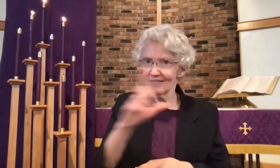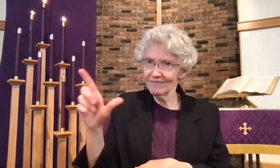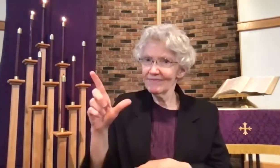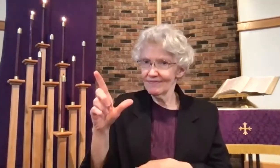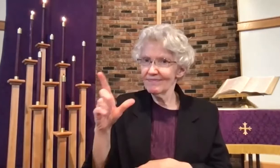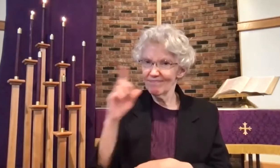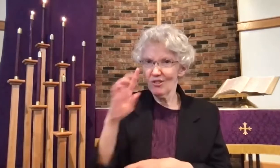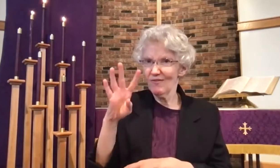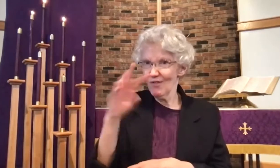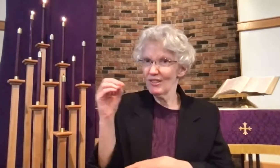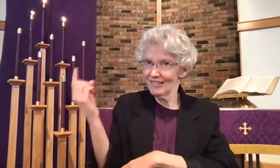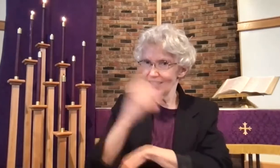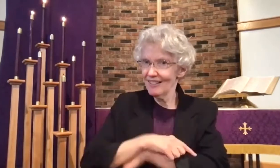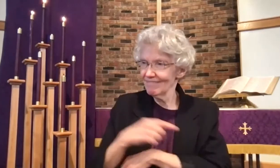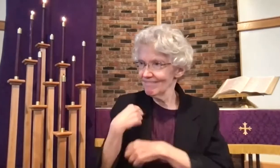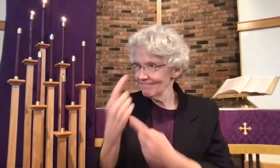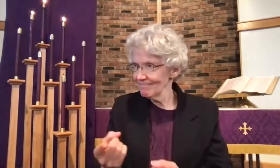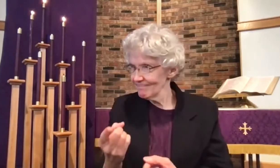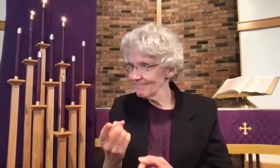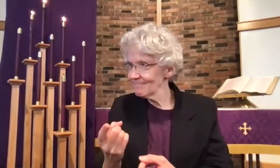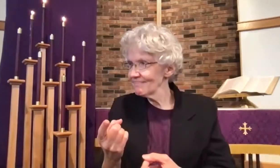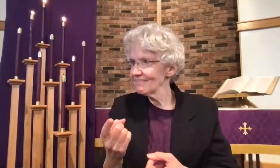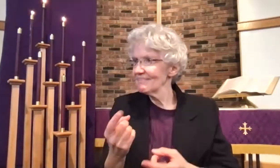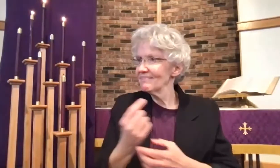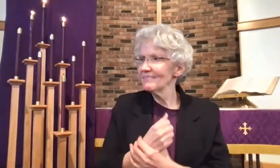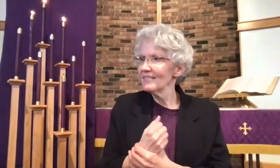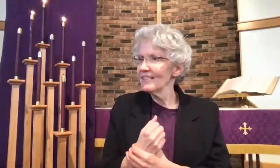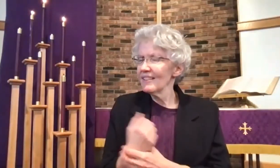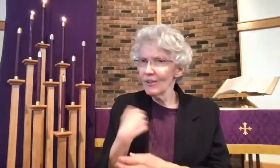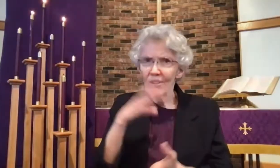And as we've journeyed through Lent for 40 days,